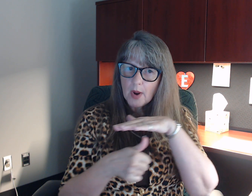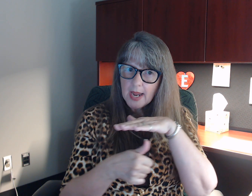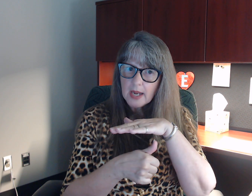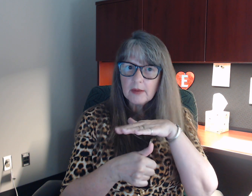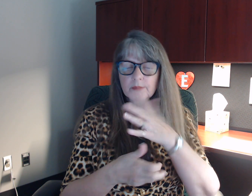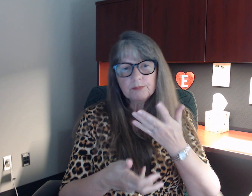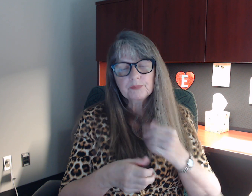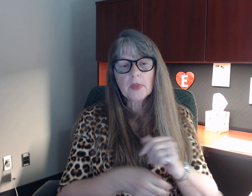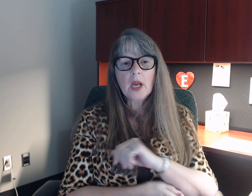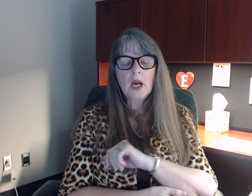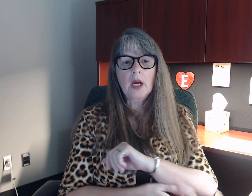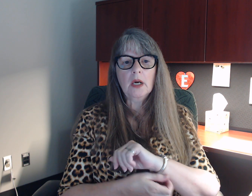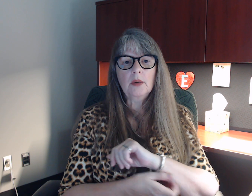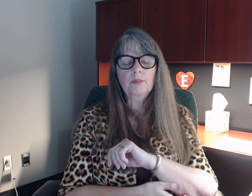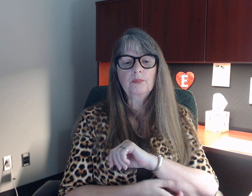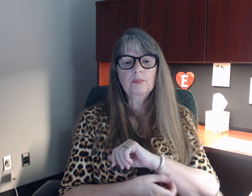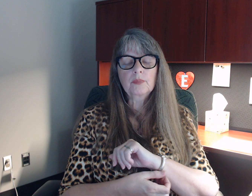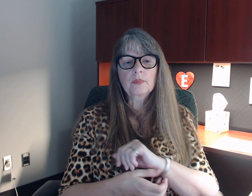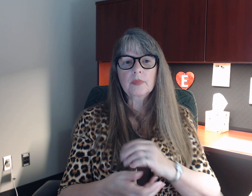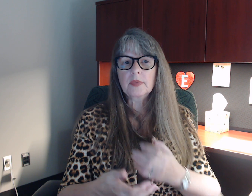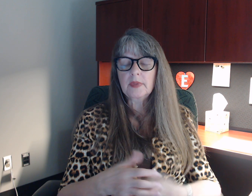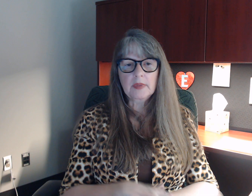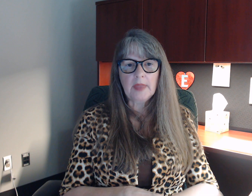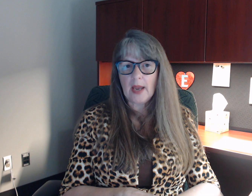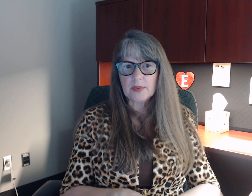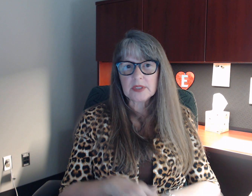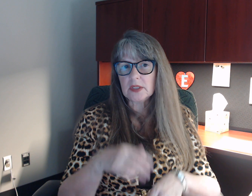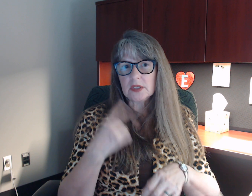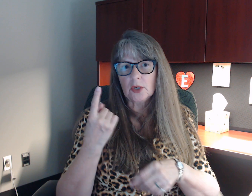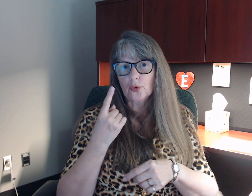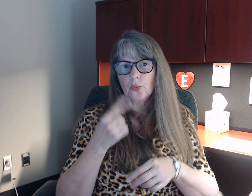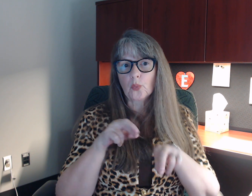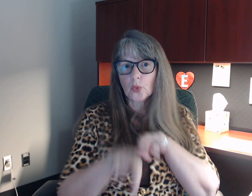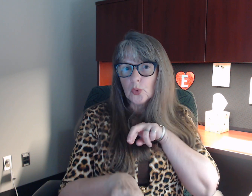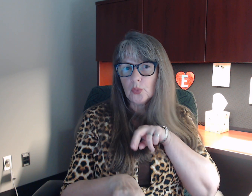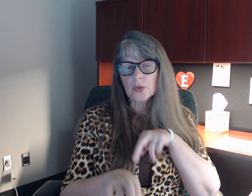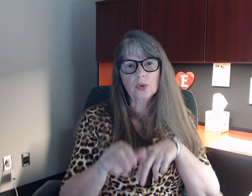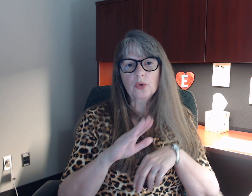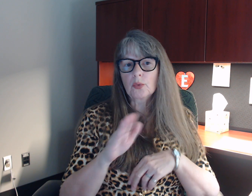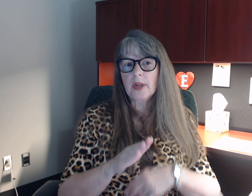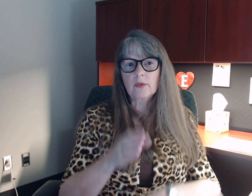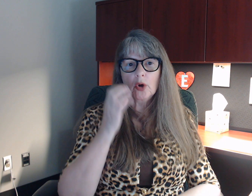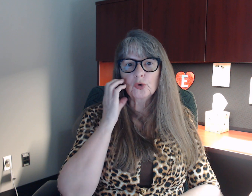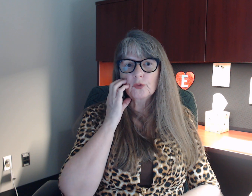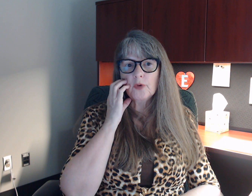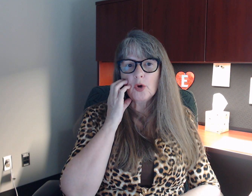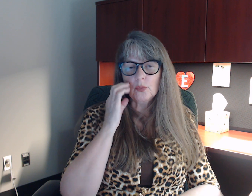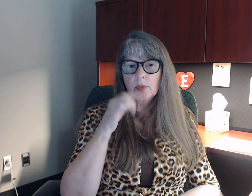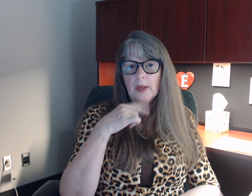subway. Um, that was considered rude. So you were never on your phone in